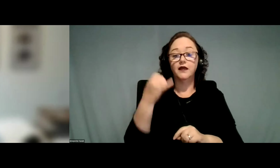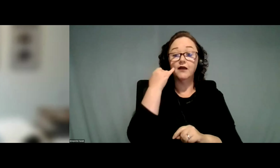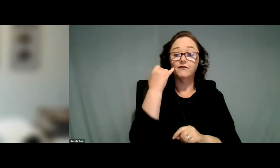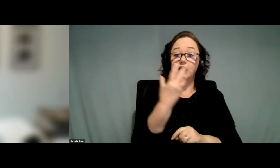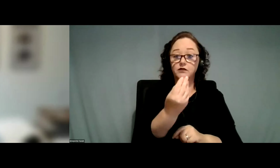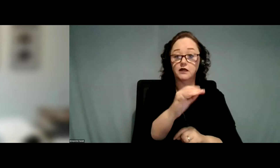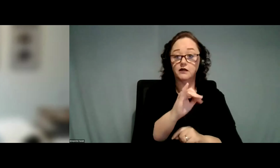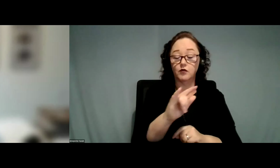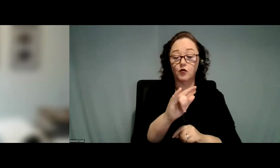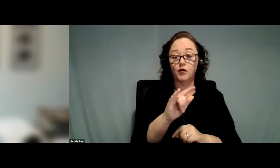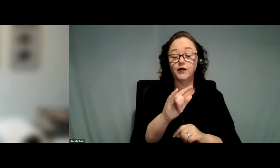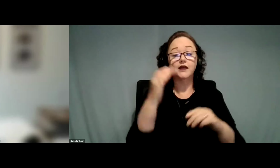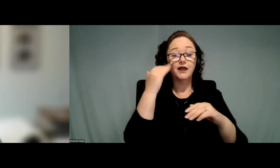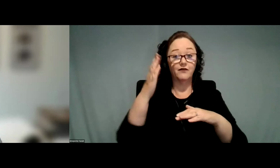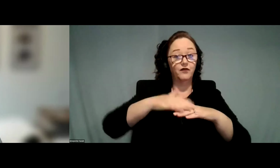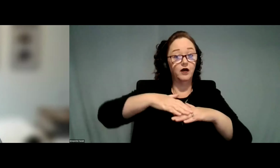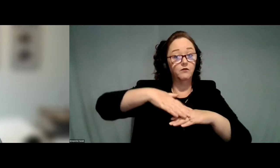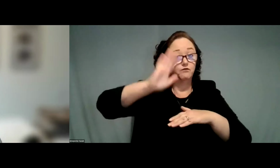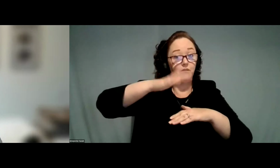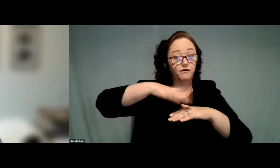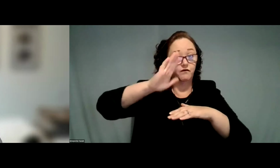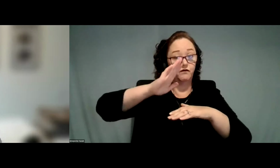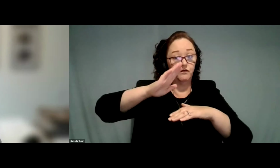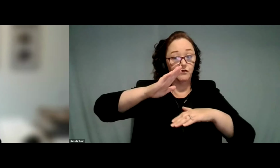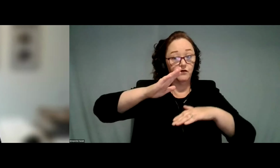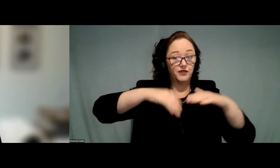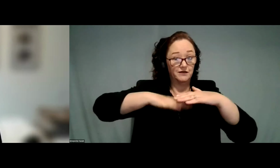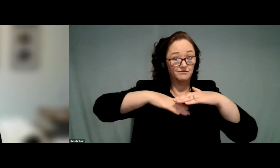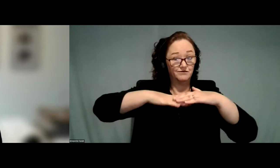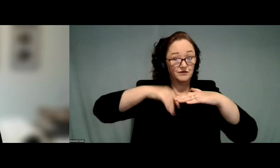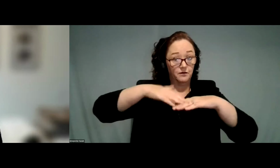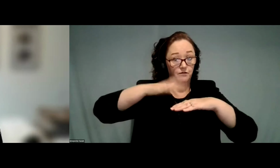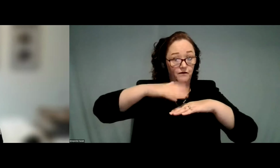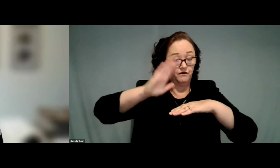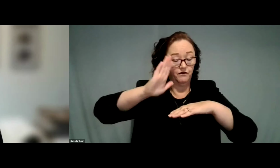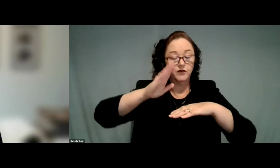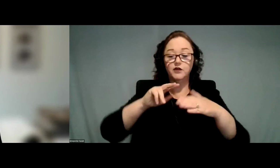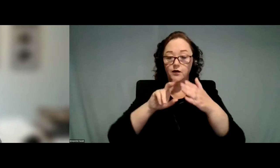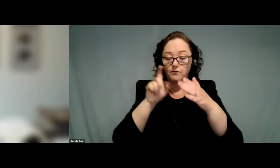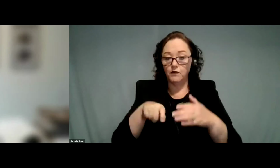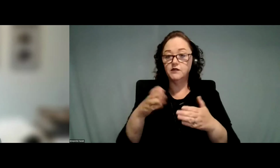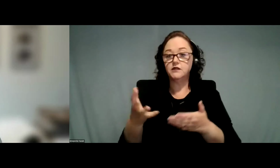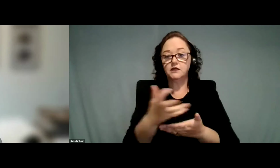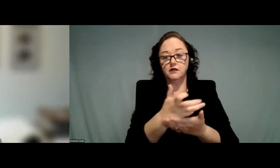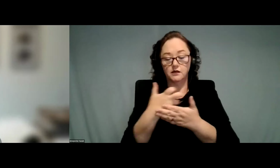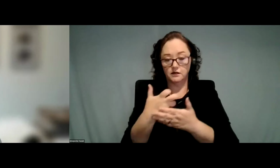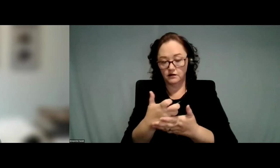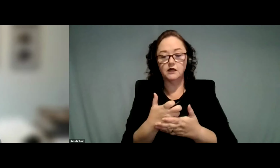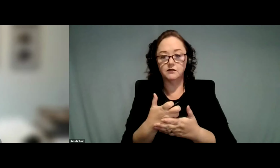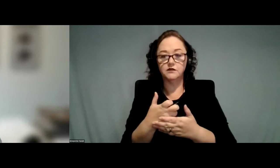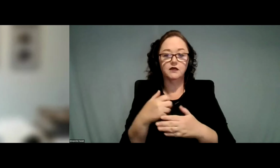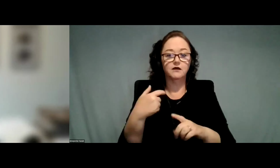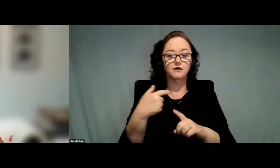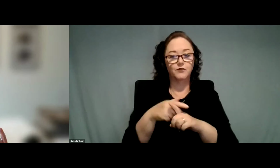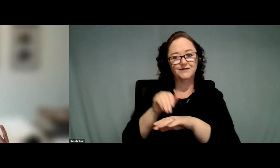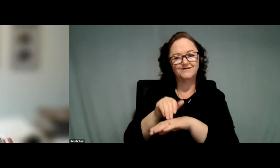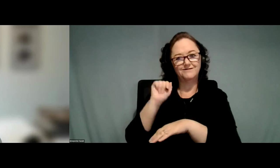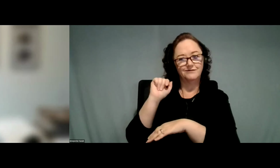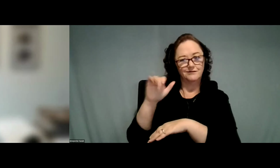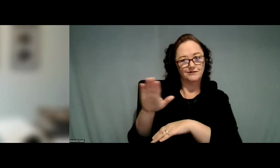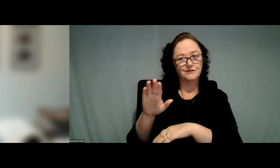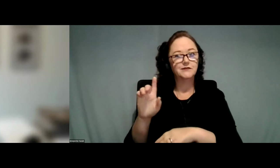nexus threshold, so you have a duty to collect and remit. You collect based on the rate in effect where you're delivering the goods to the customer.